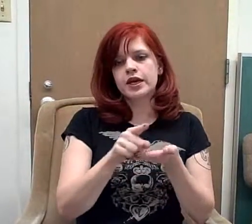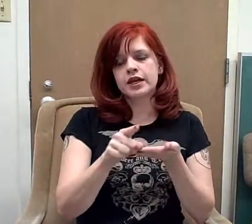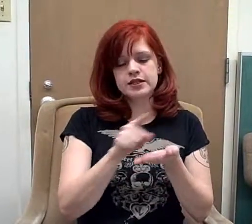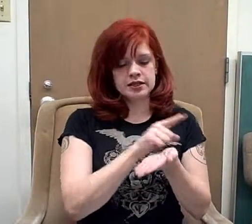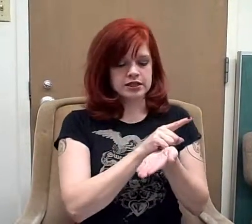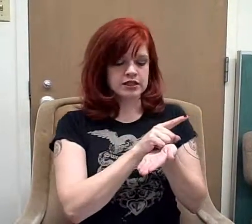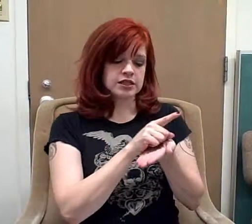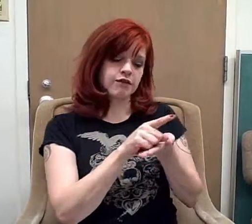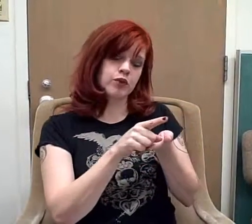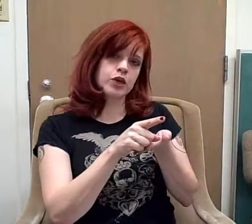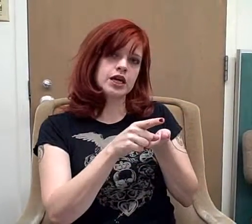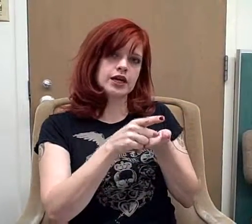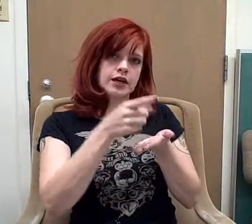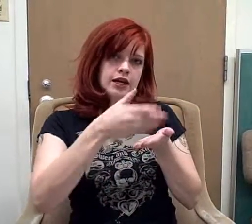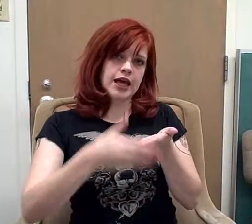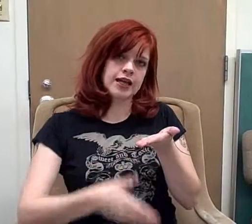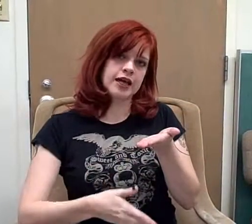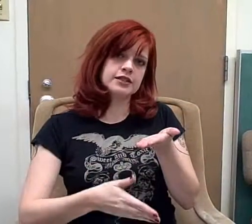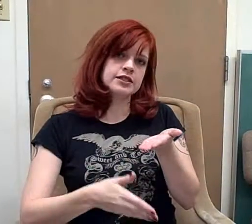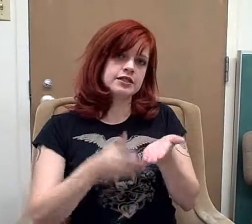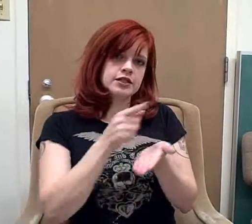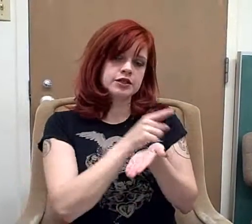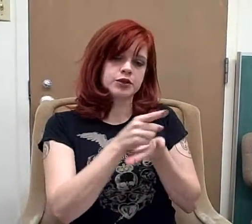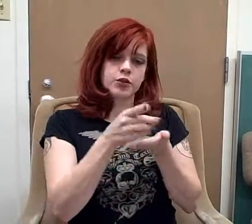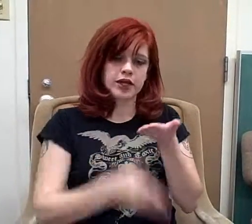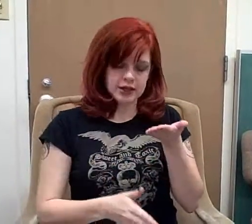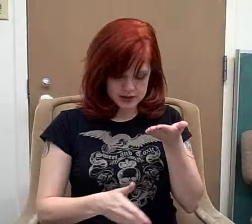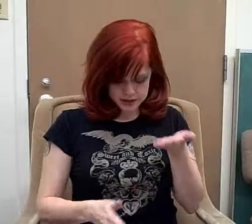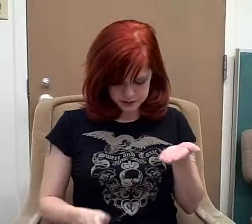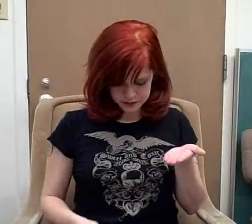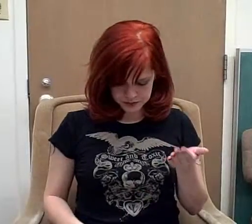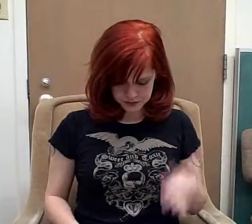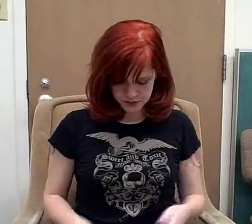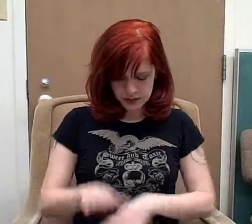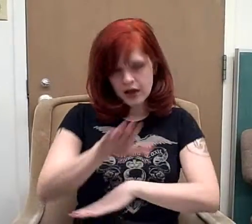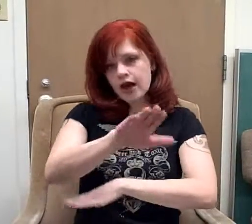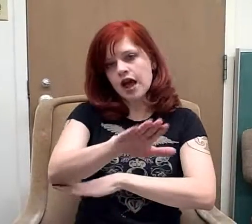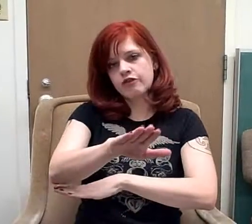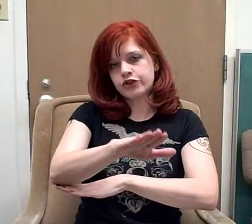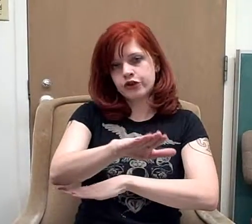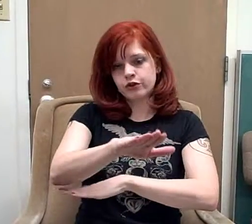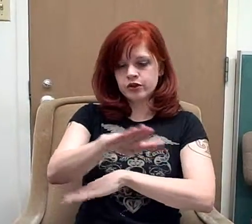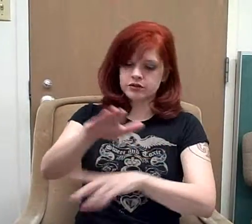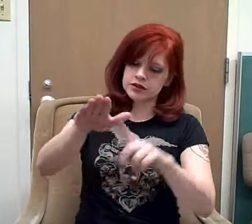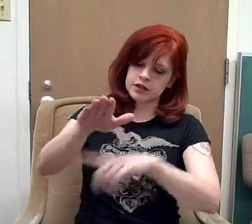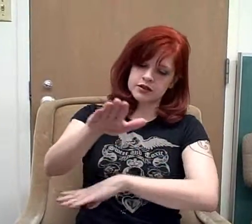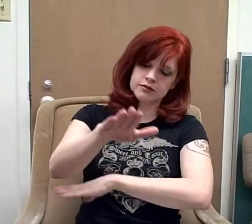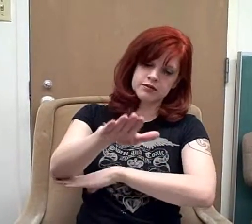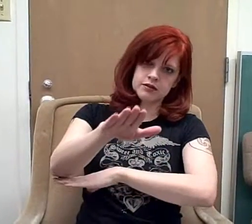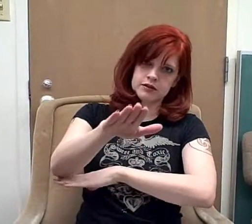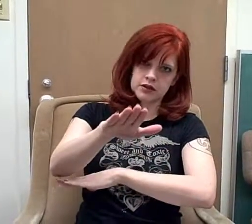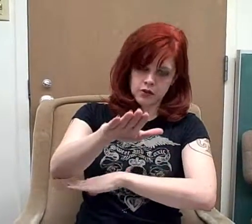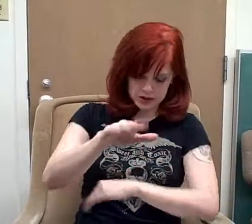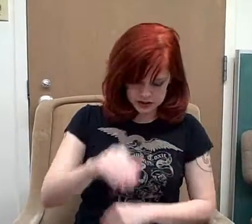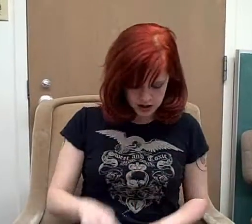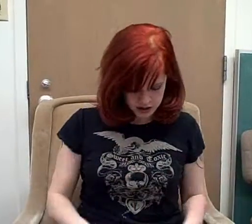Weekend, this is the sign for week and end, so weekend. Afternoon, sun's low in the sky,